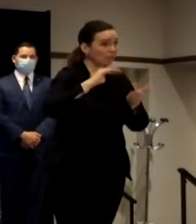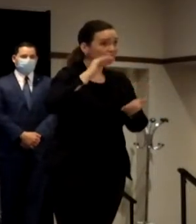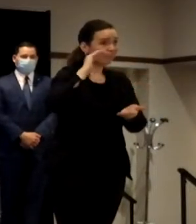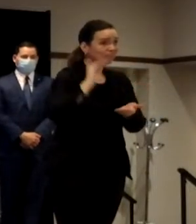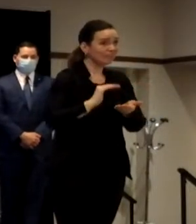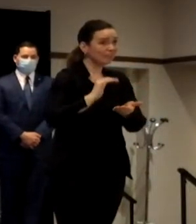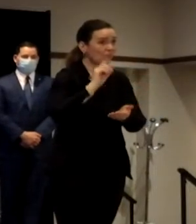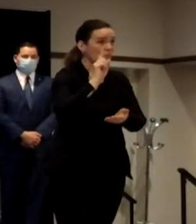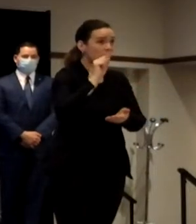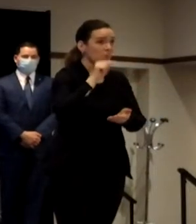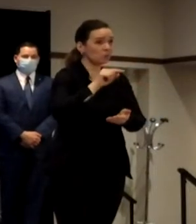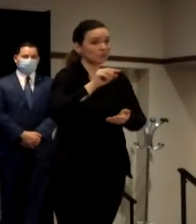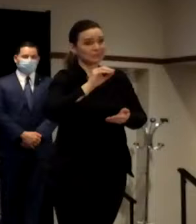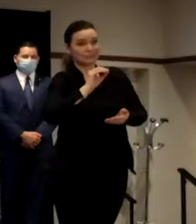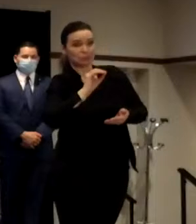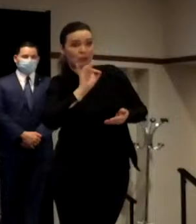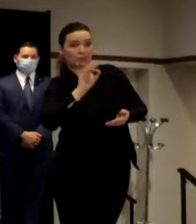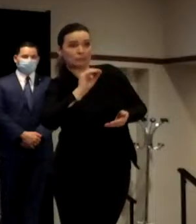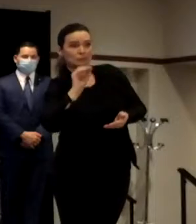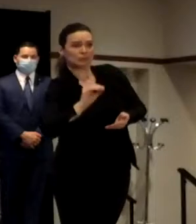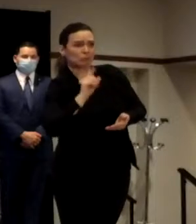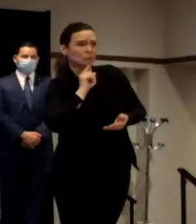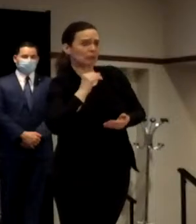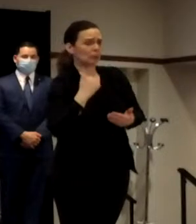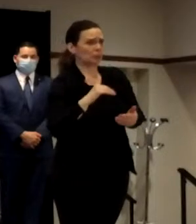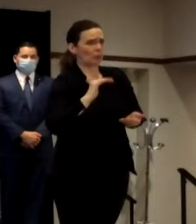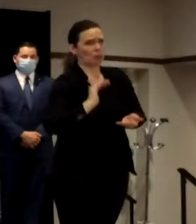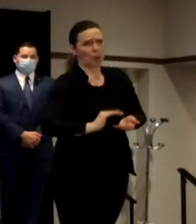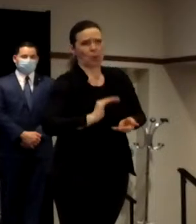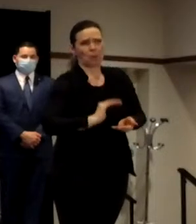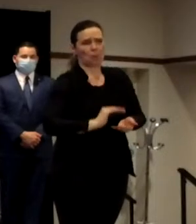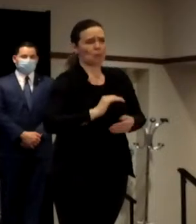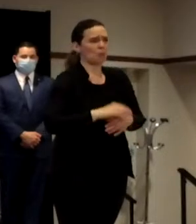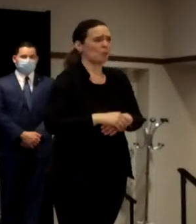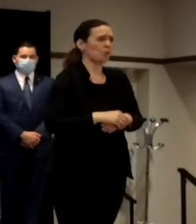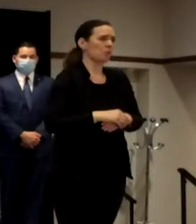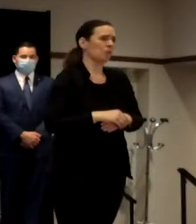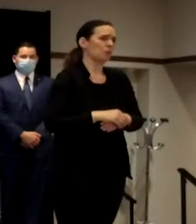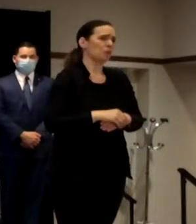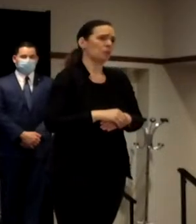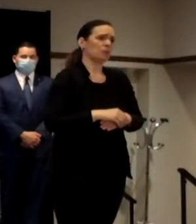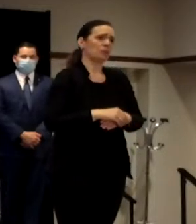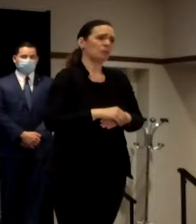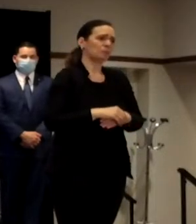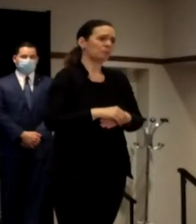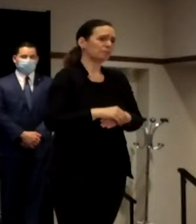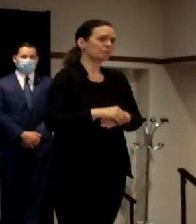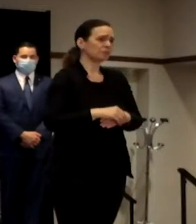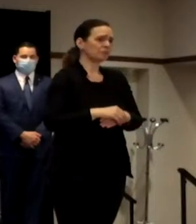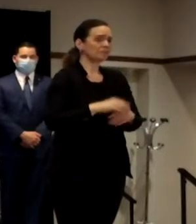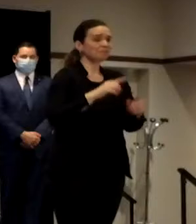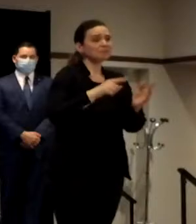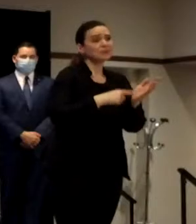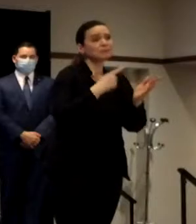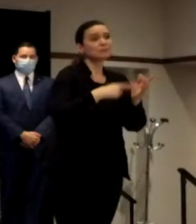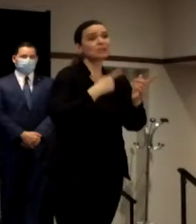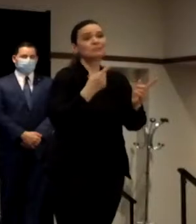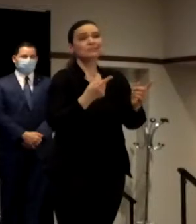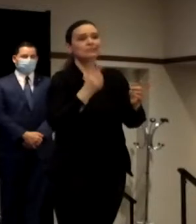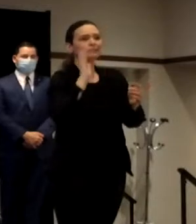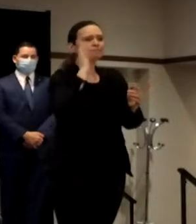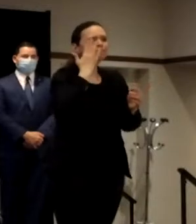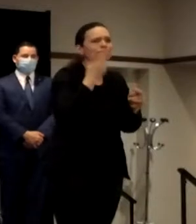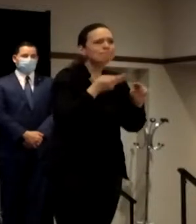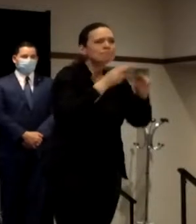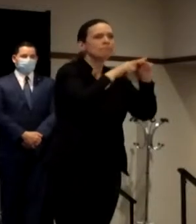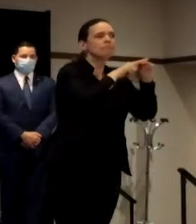County Executive was mentioning, we are hovering around. Sometimes we went down to 40, then we went up a little bit. It just sort of fluctuating at a